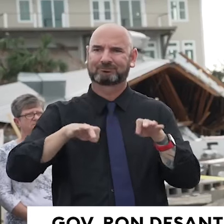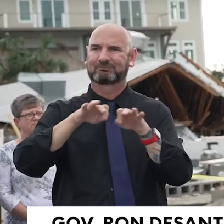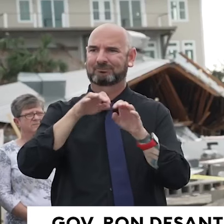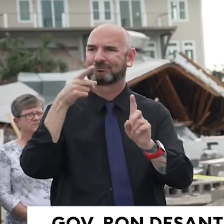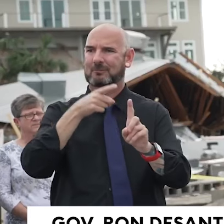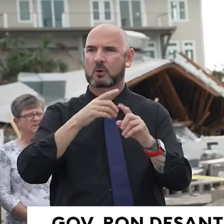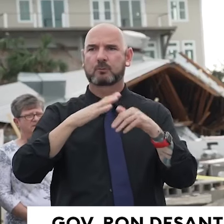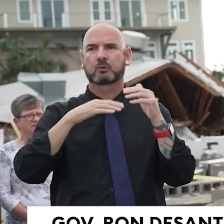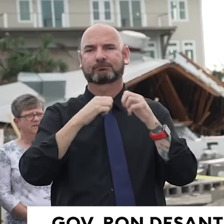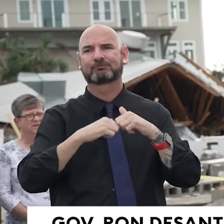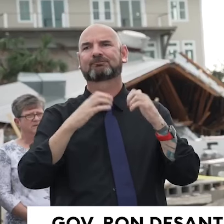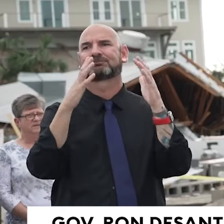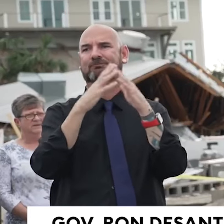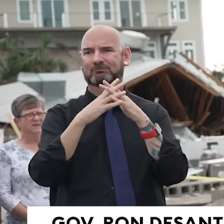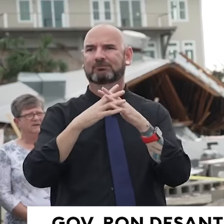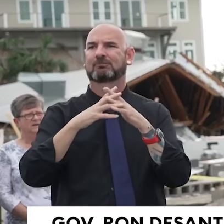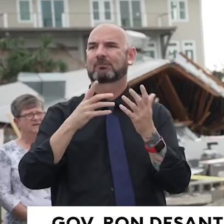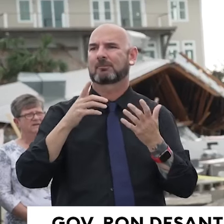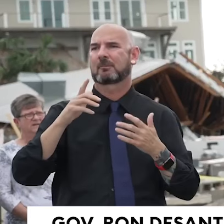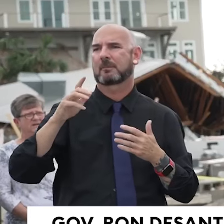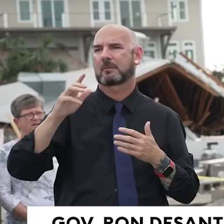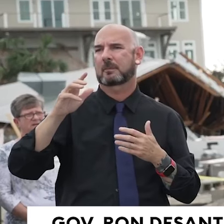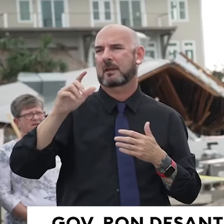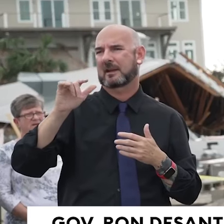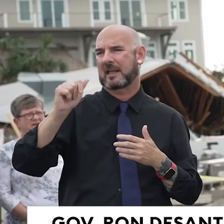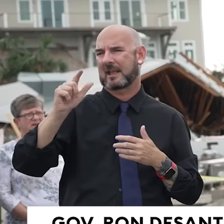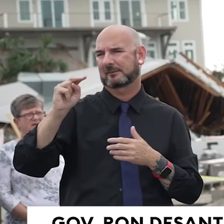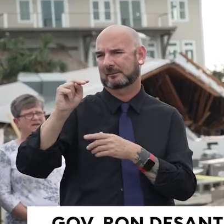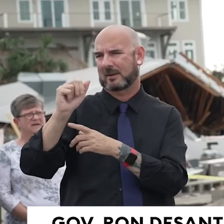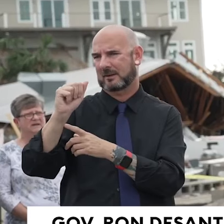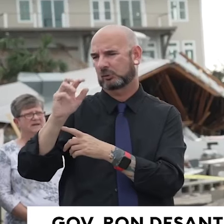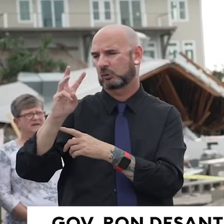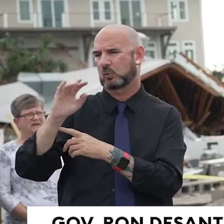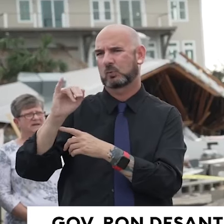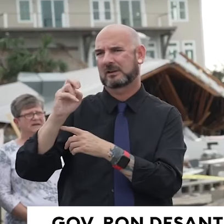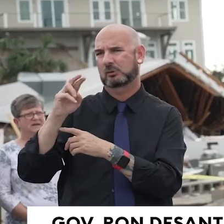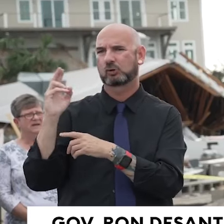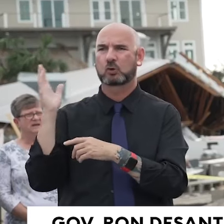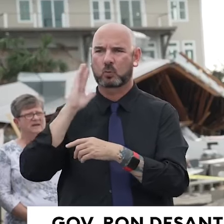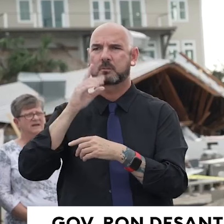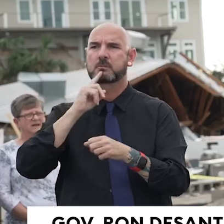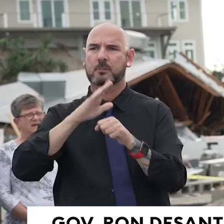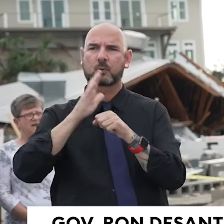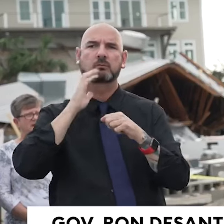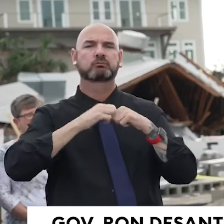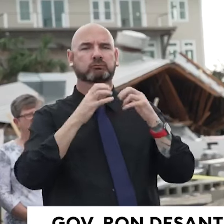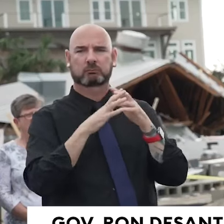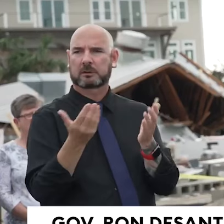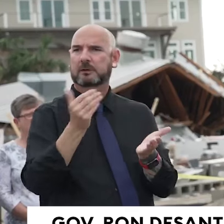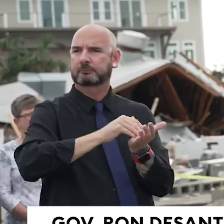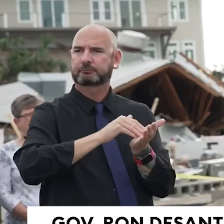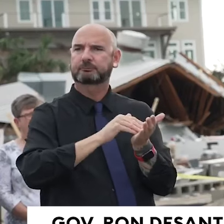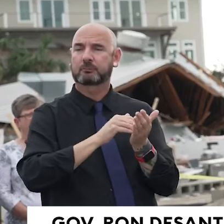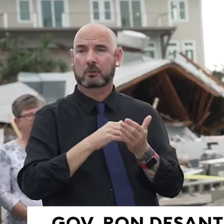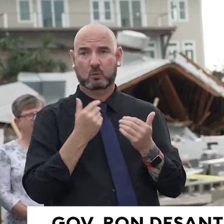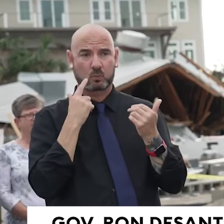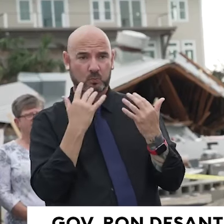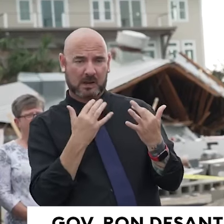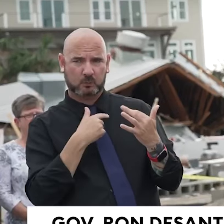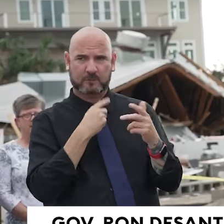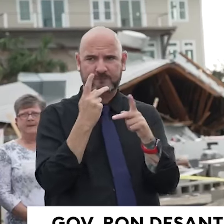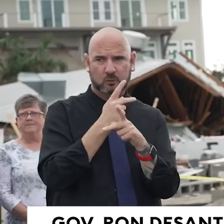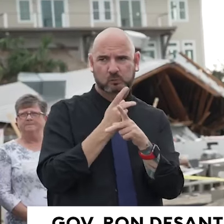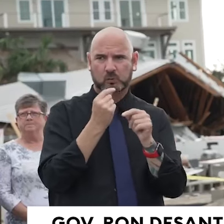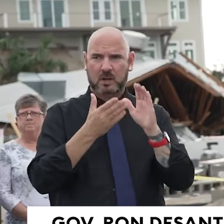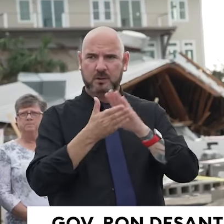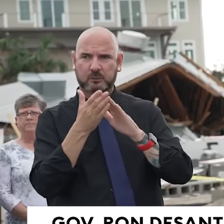has vowed to rebuild. But in the meantime, they wanted to try to figure out what options they have to be able to stay afloat. So